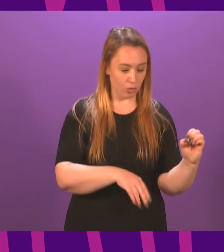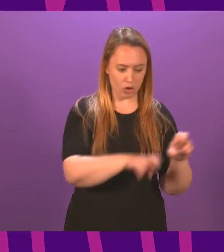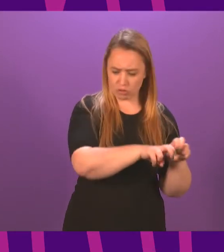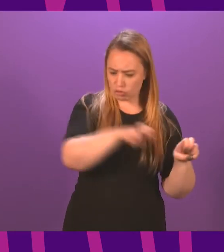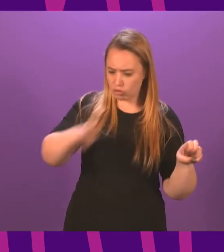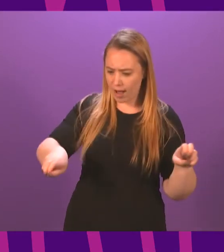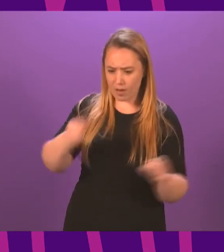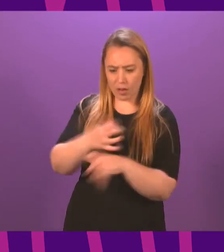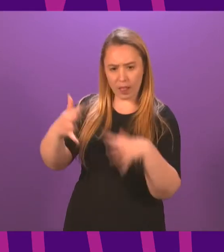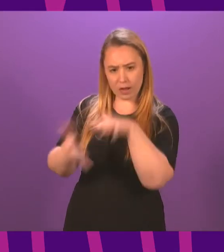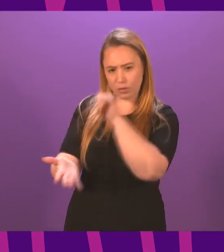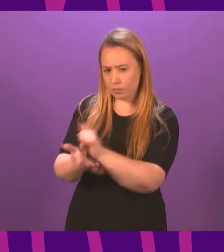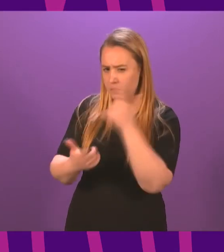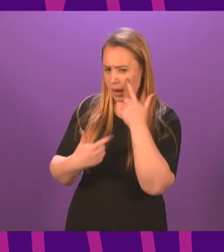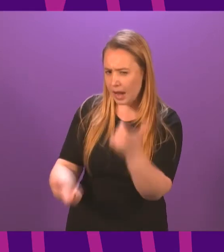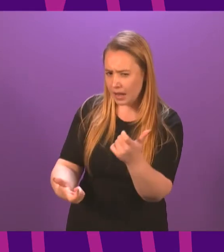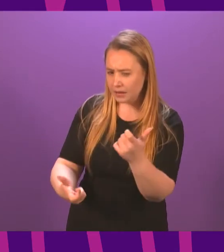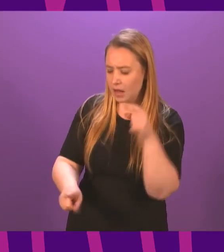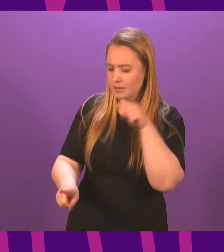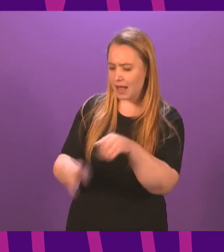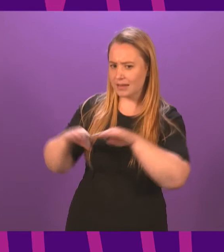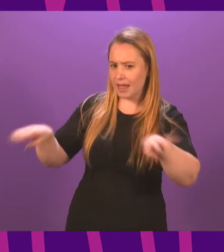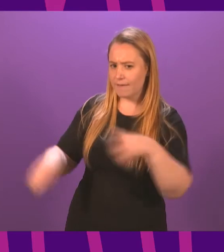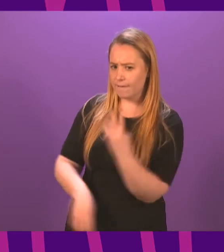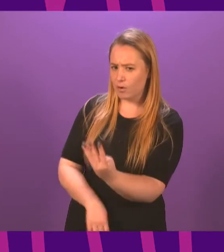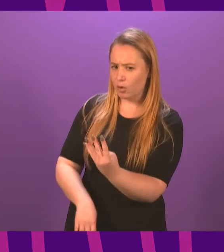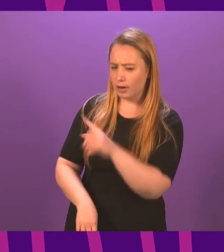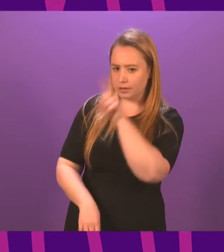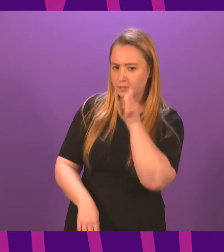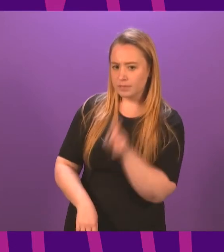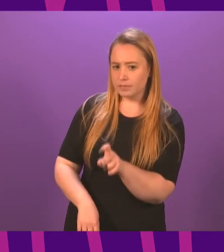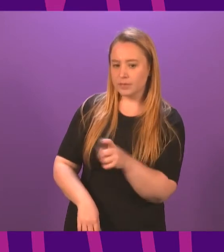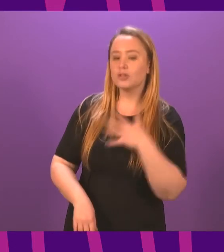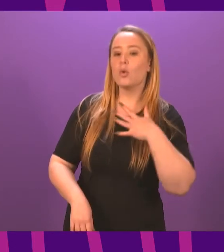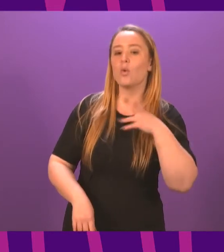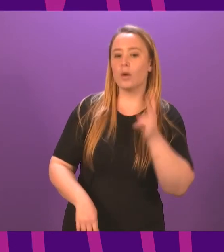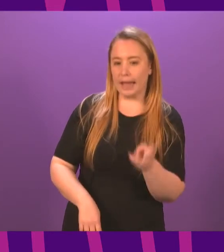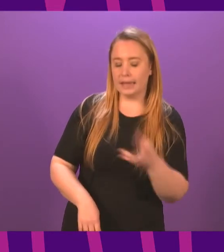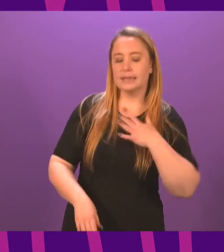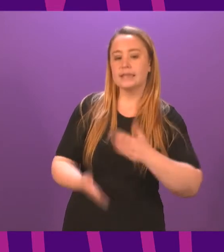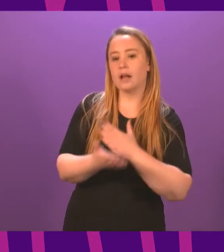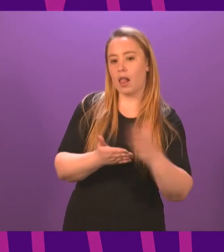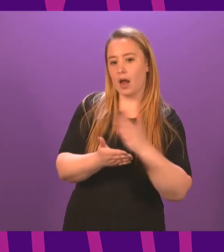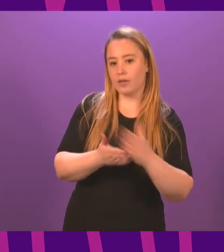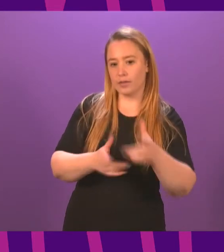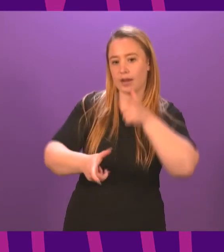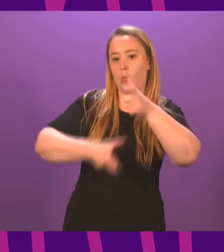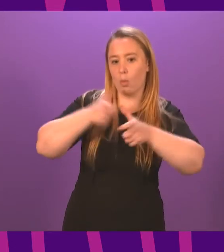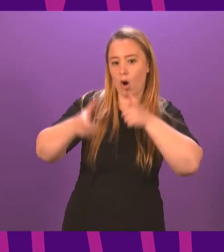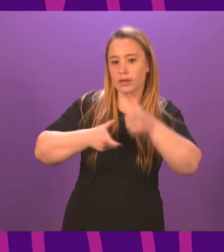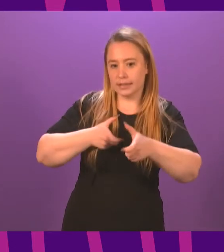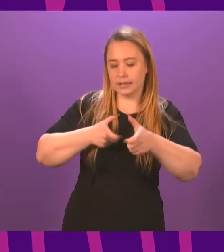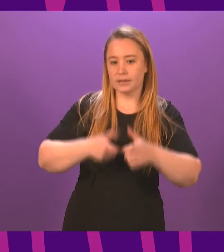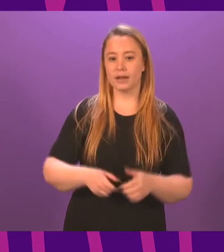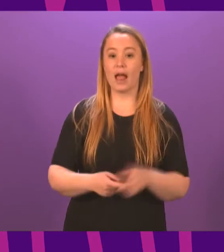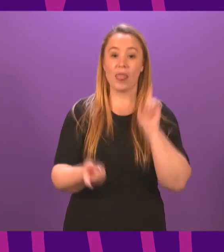to Glasgow Airport, which is a level 4? So we need clarity in the government's wording, and the answer to that is yes.